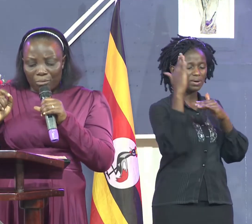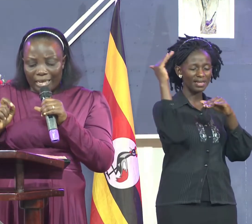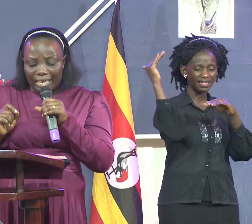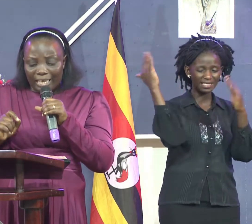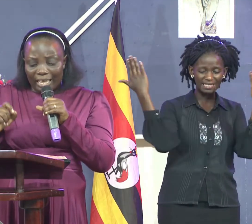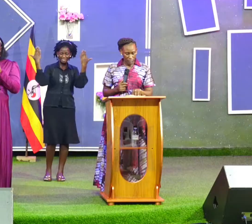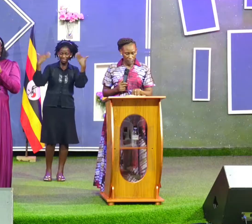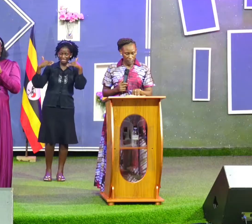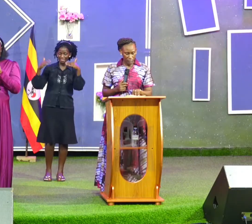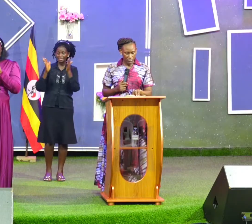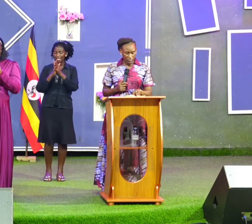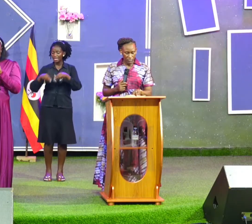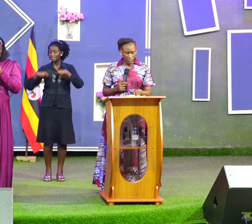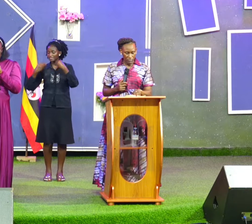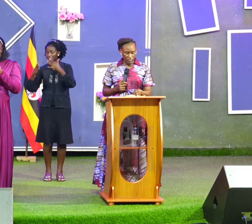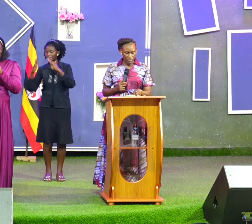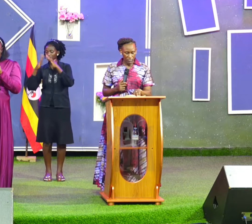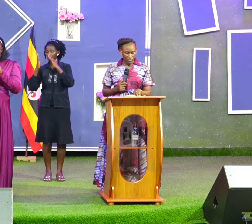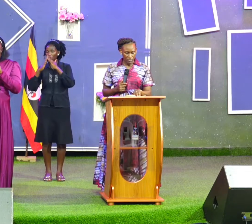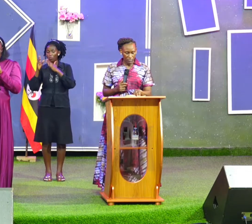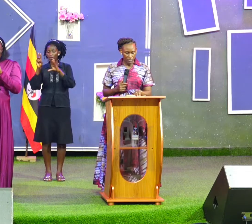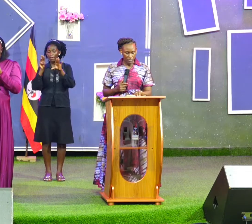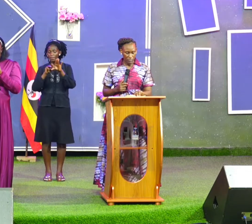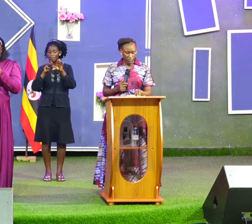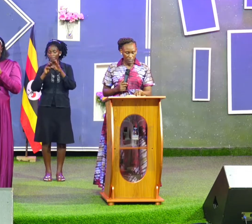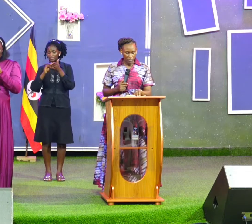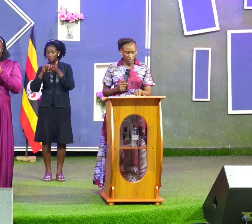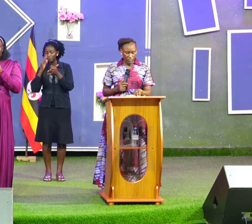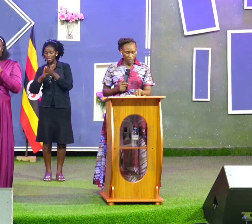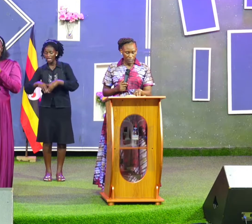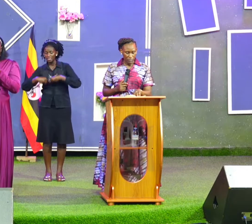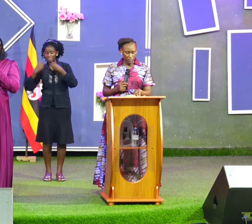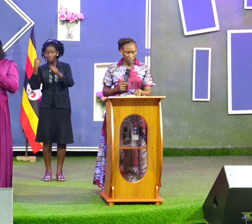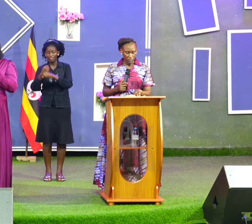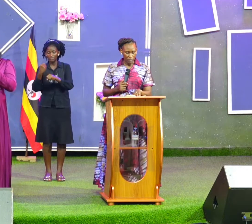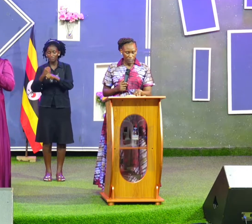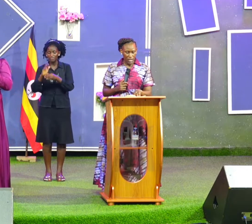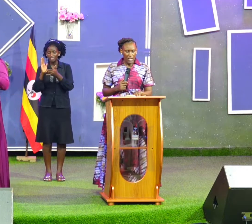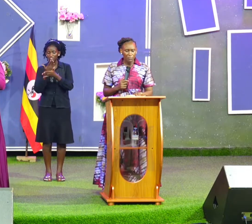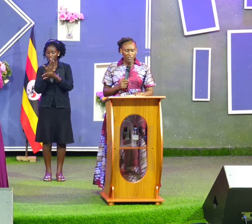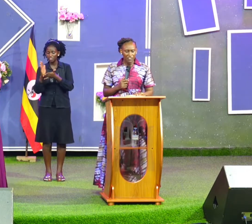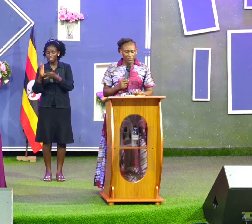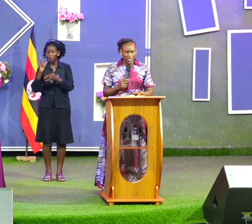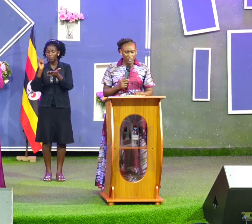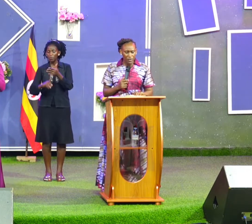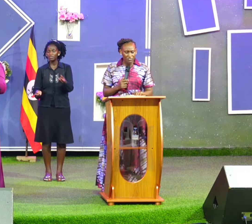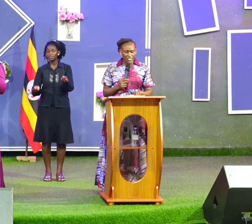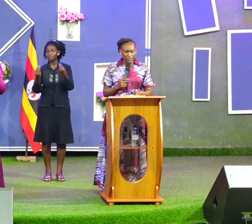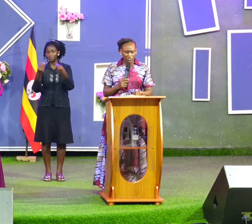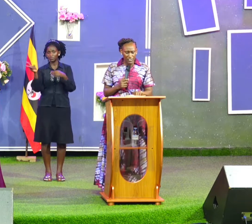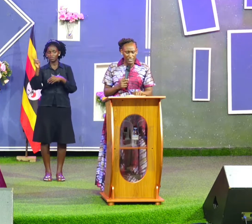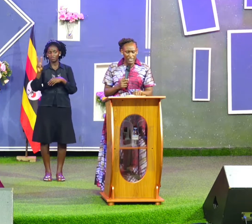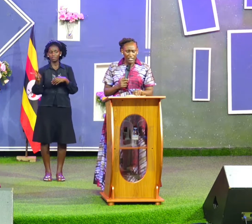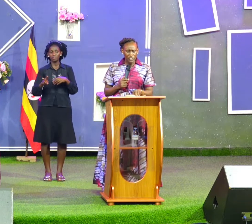ab'omu nyumba ye ebyokulya n'agabira abawala be emirimu gyabwe. In Proverbs 31